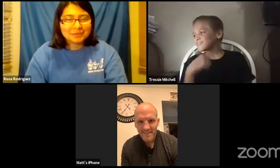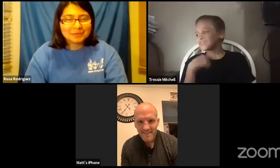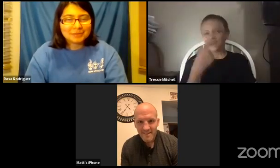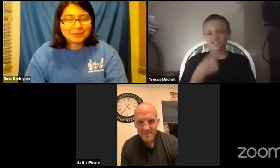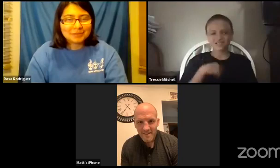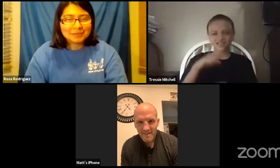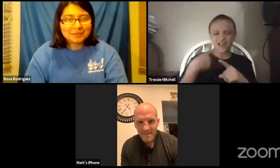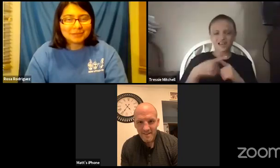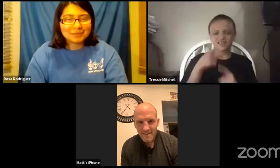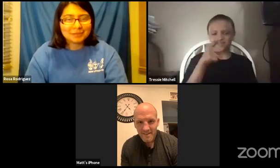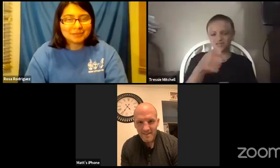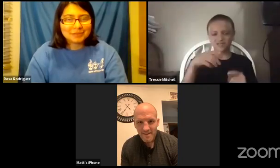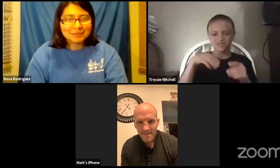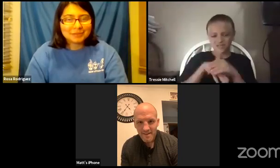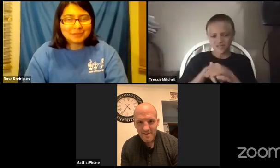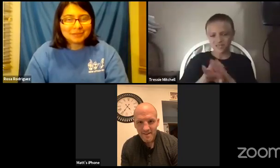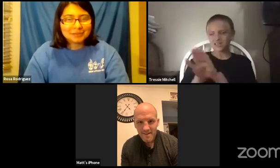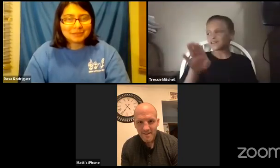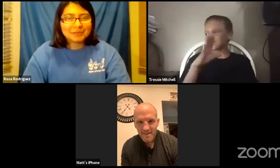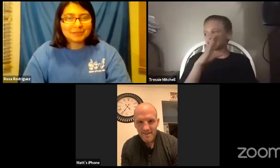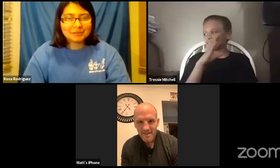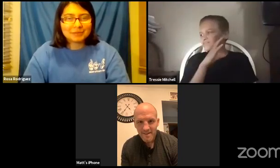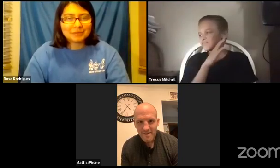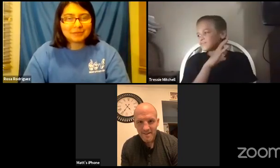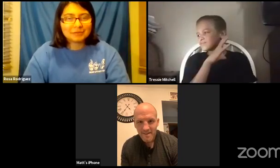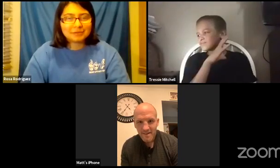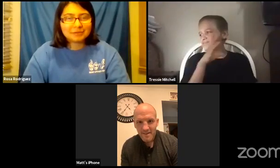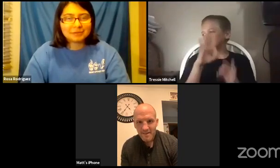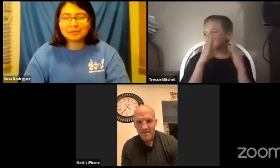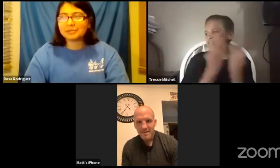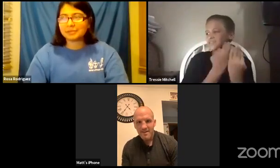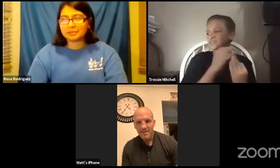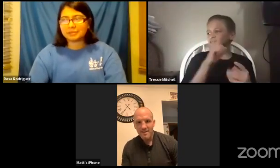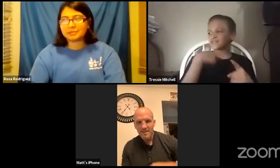day in the ocean fishing, and